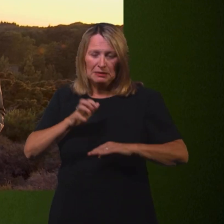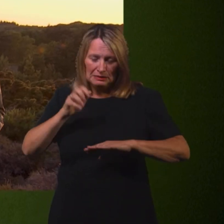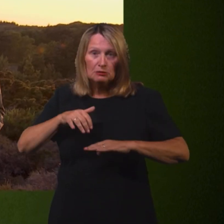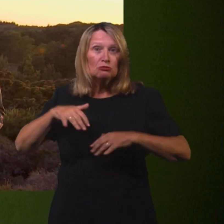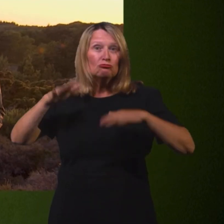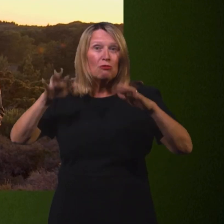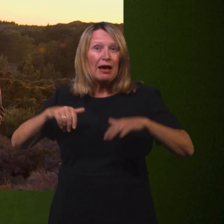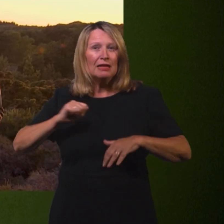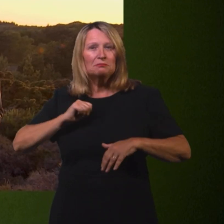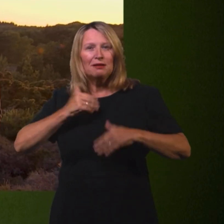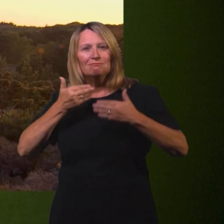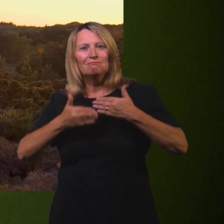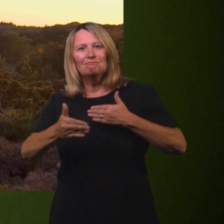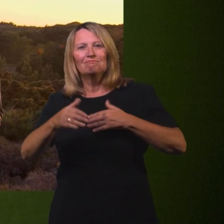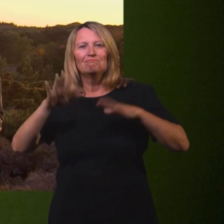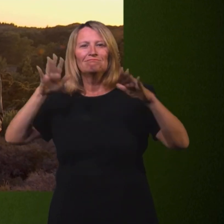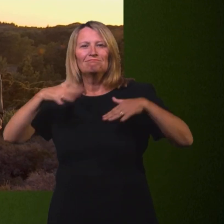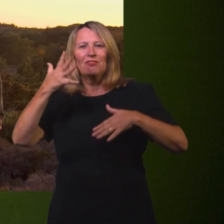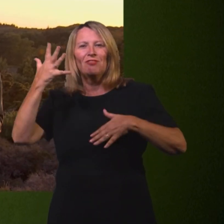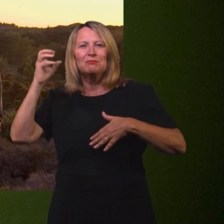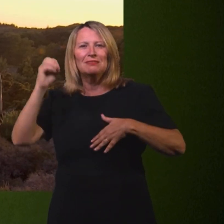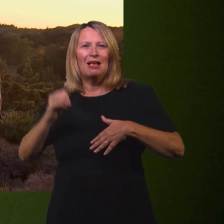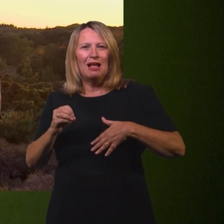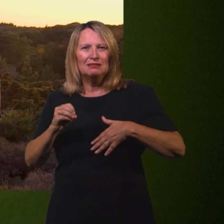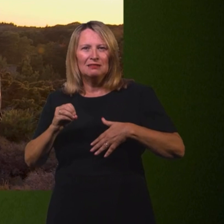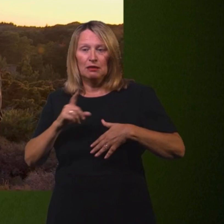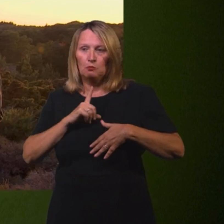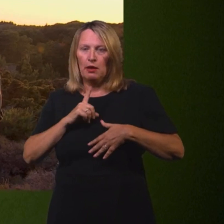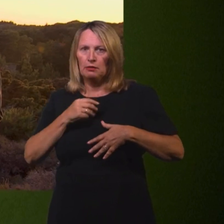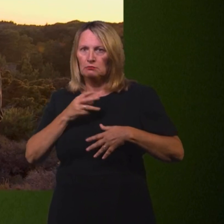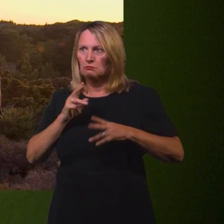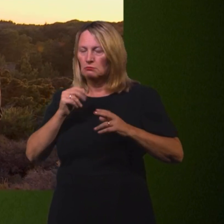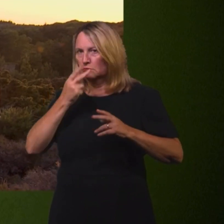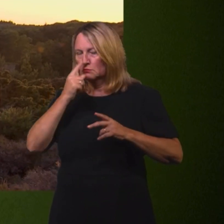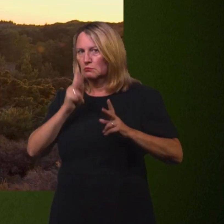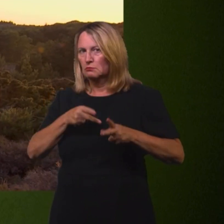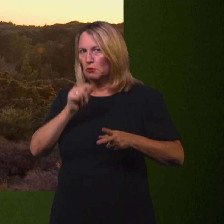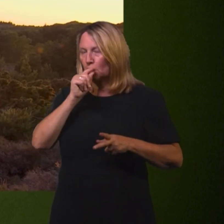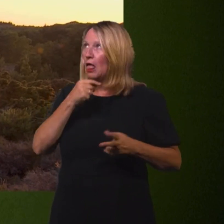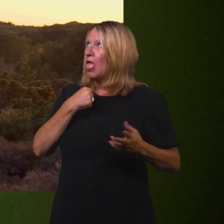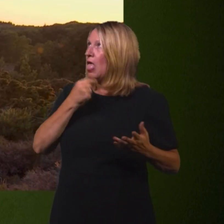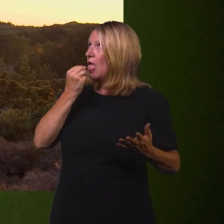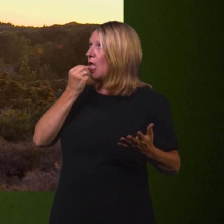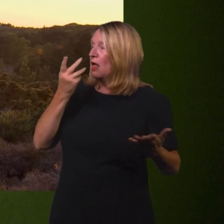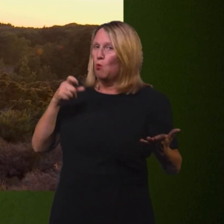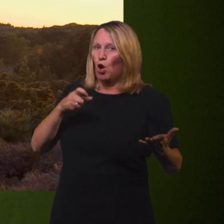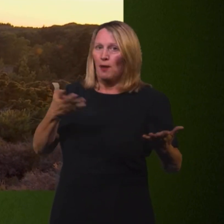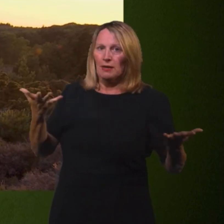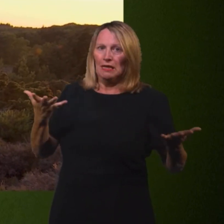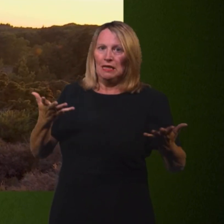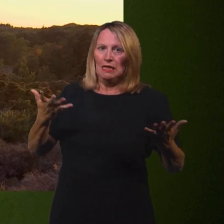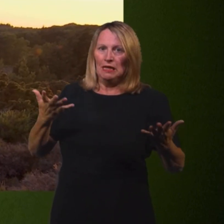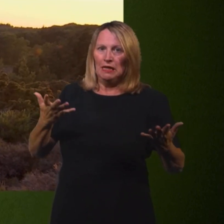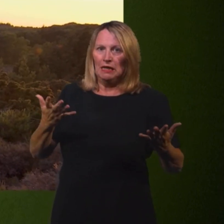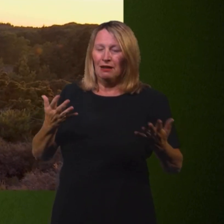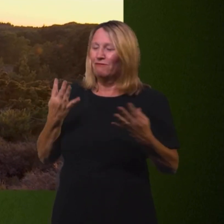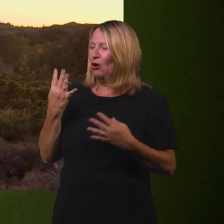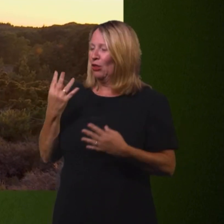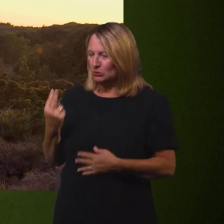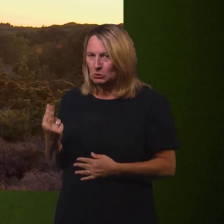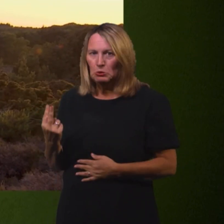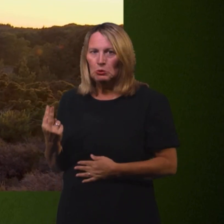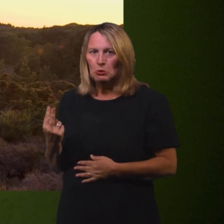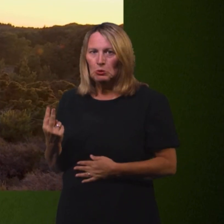this region, so perhaps that was the cause of death. So 4 went down to 2, and